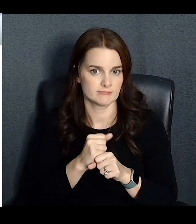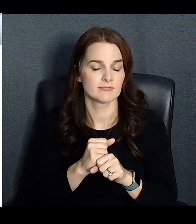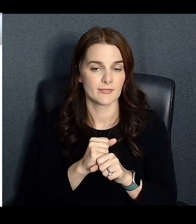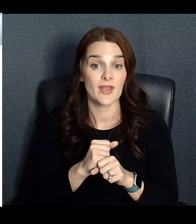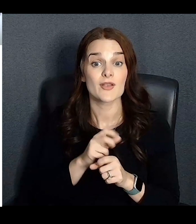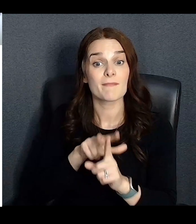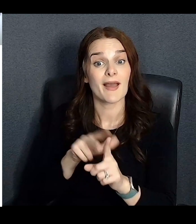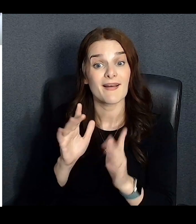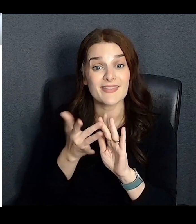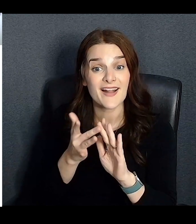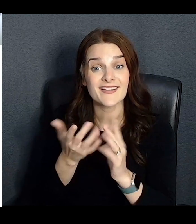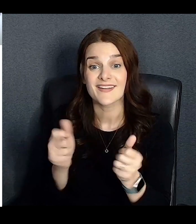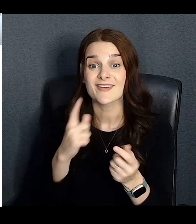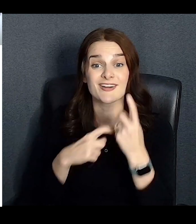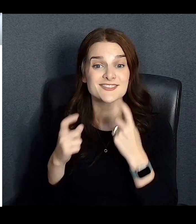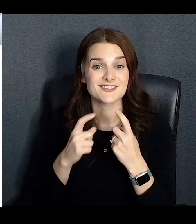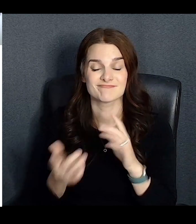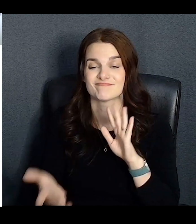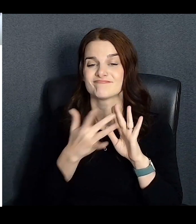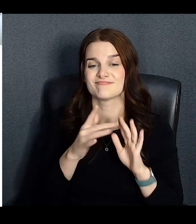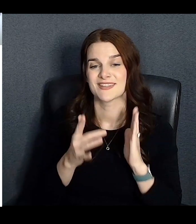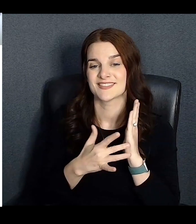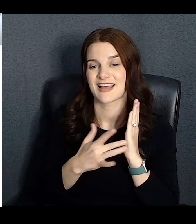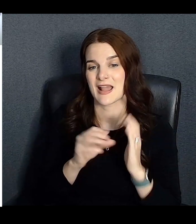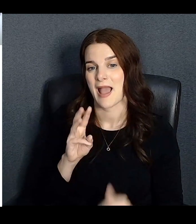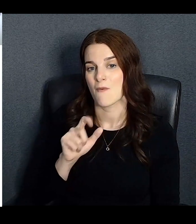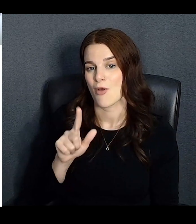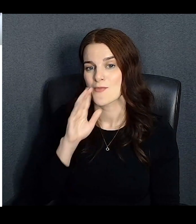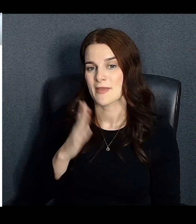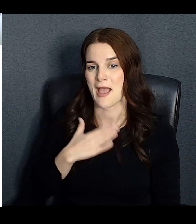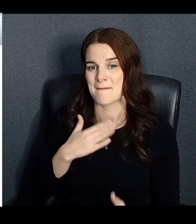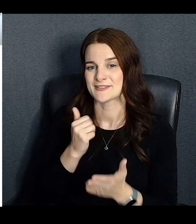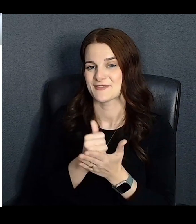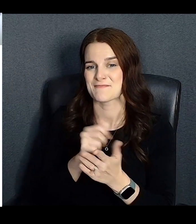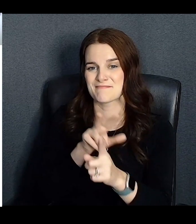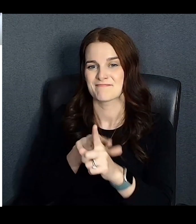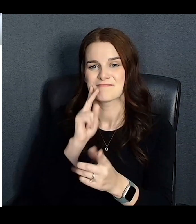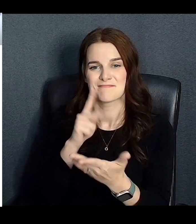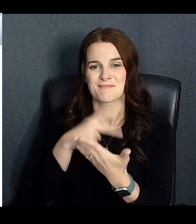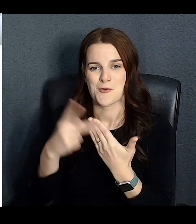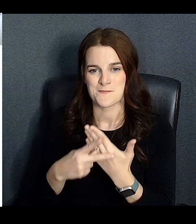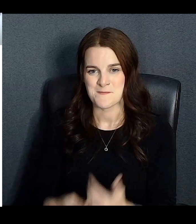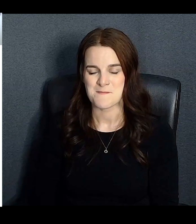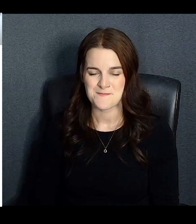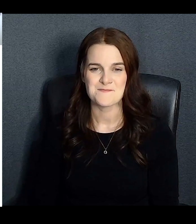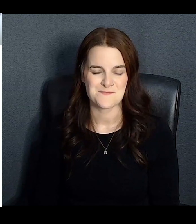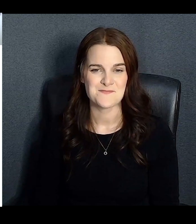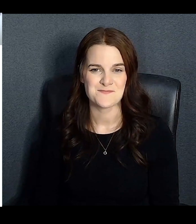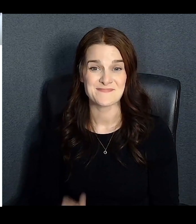If you have any questions, you are more than welcome to reach out to anyone at Tech Owl, and we are happy to assist you to apply to this